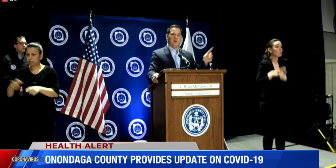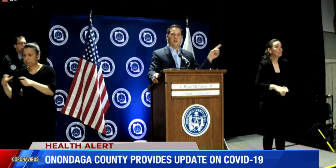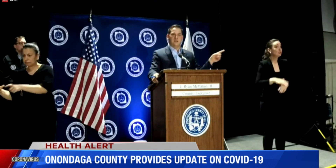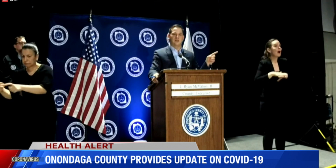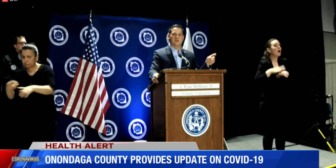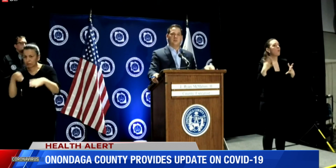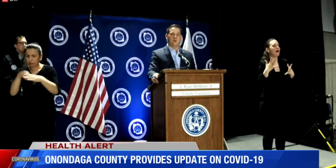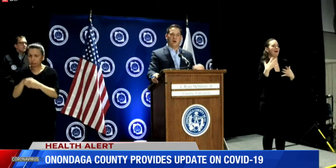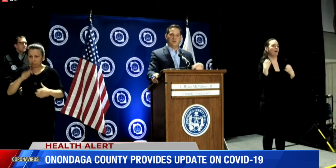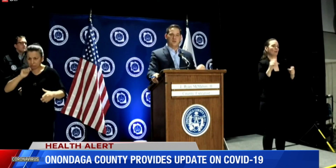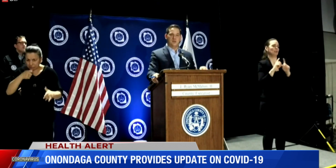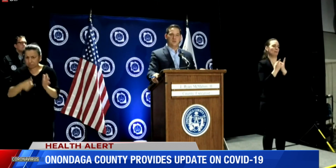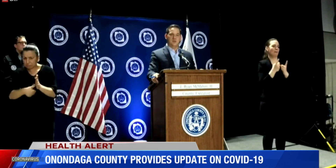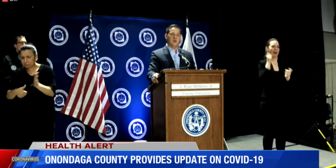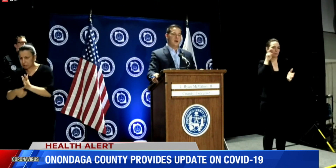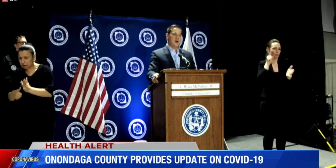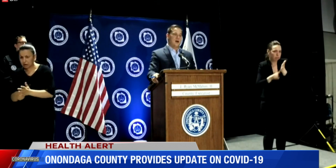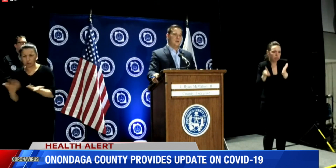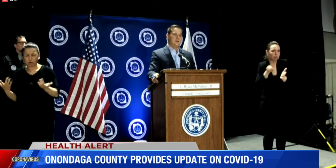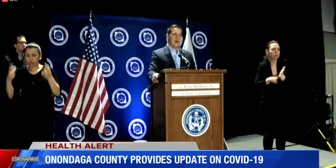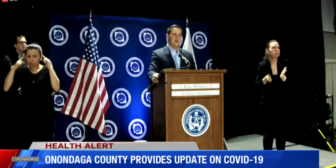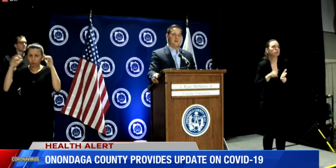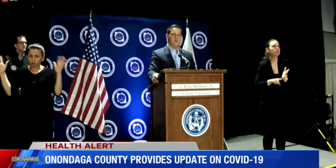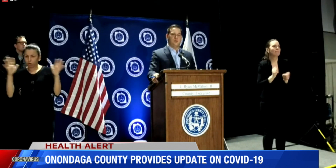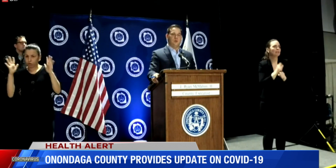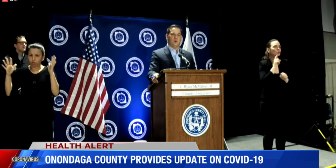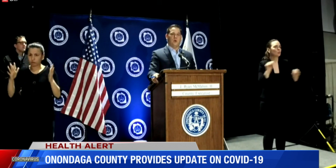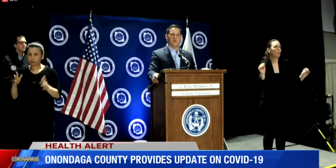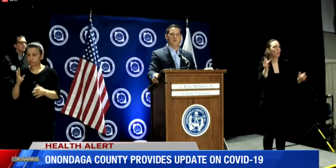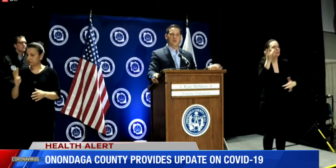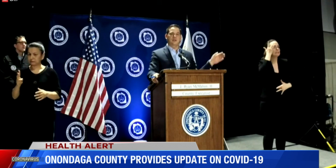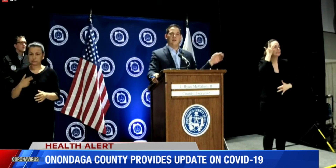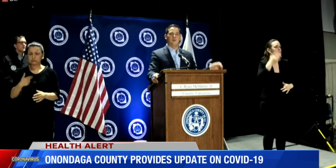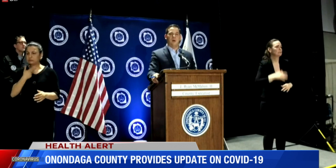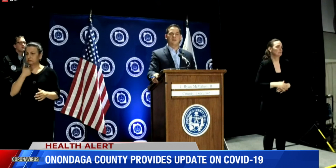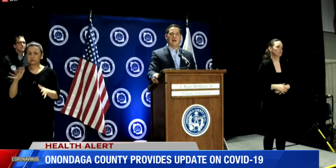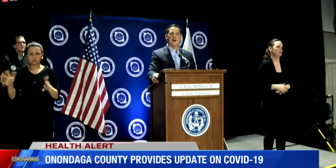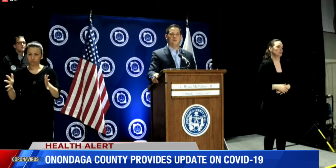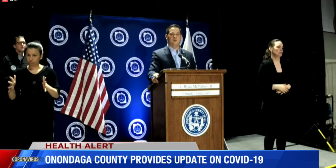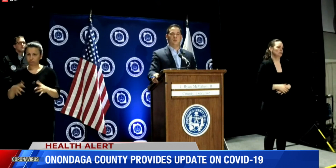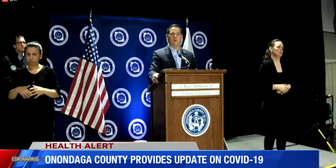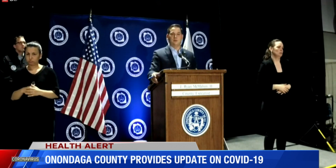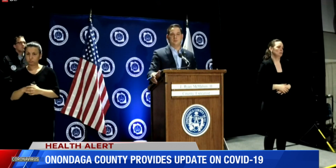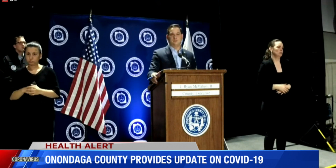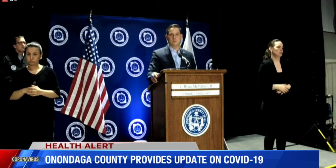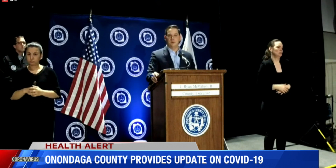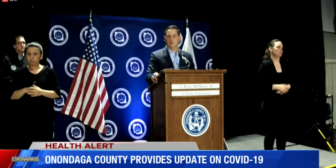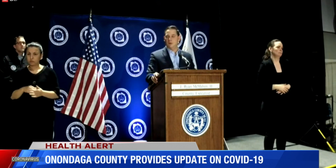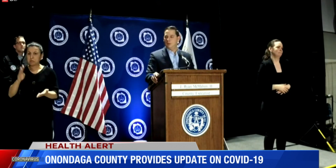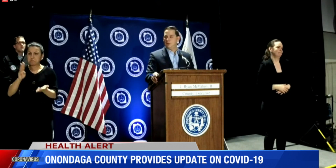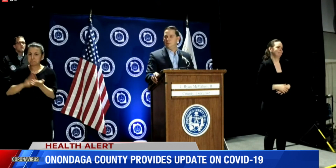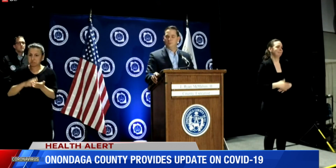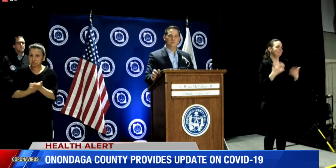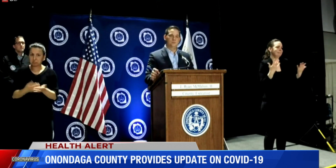when everybody else catches up to our decisions, that your courses are shut down for months, not for 2 weeks.